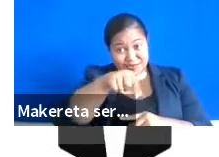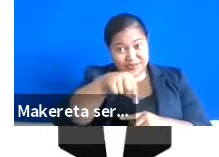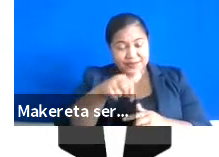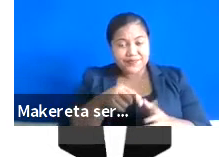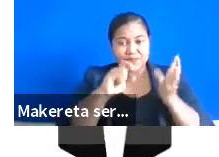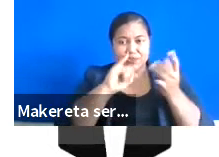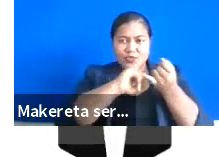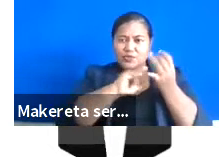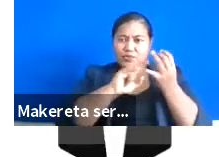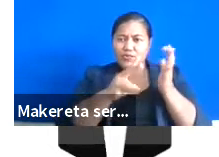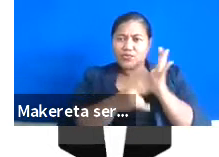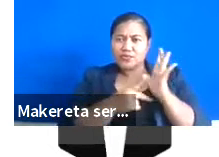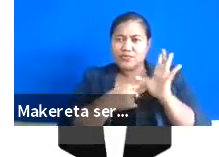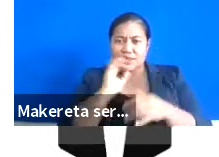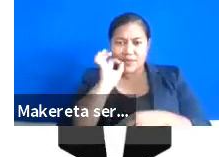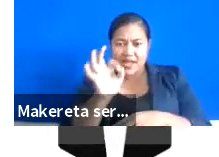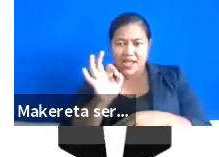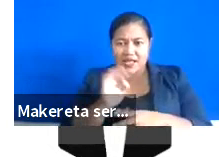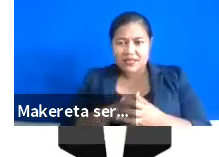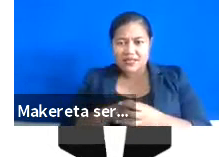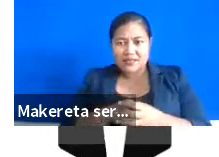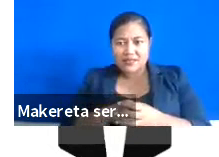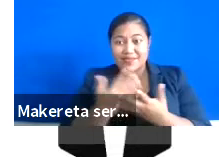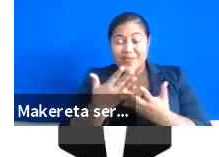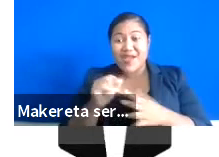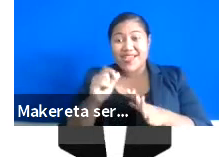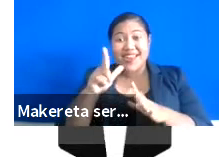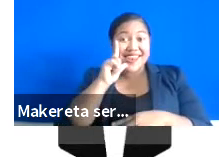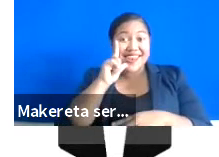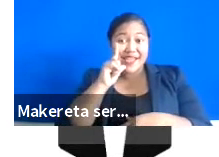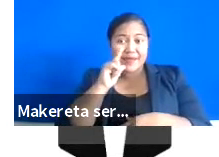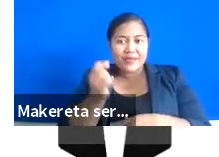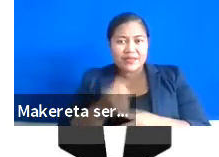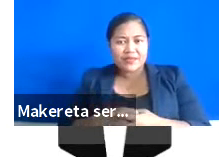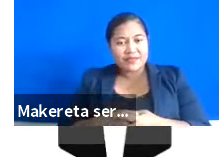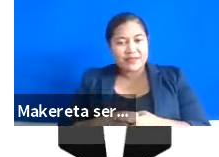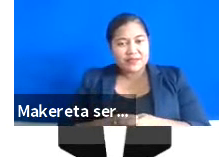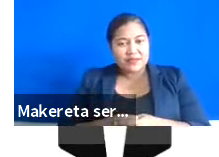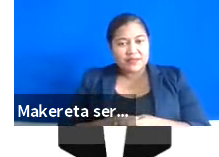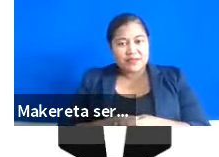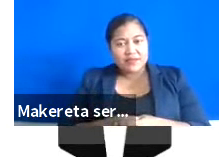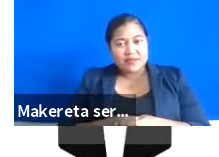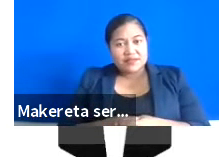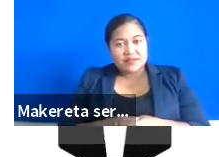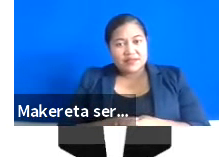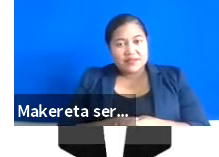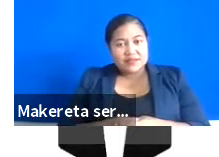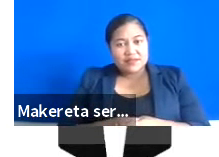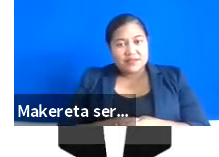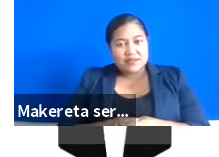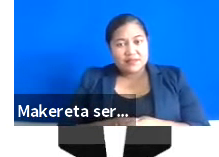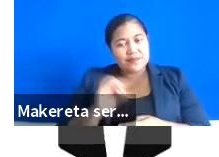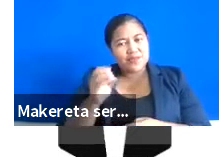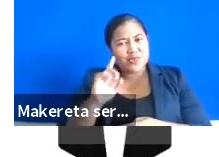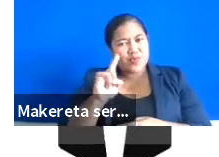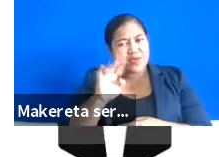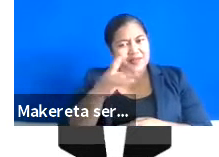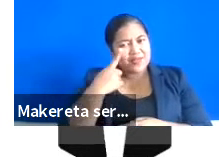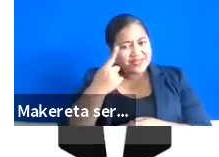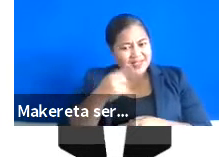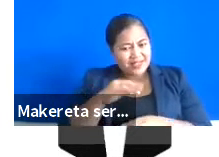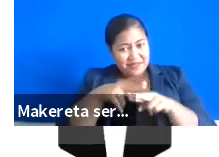villagers in the district of suva as to what extent they they an area of river river following the burial of a loved